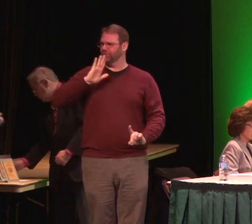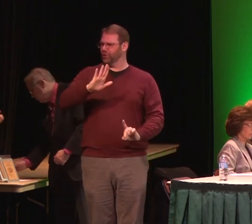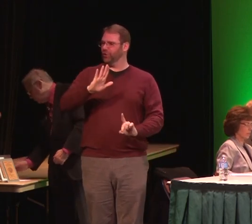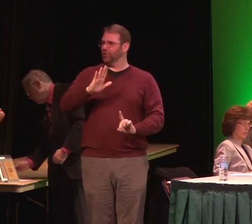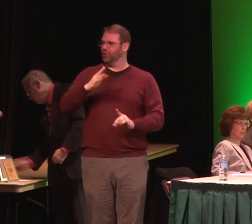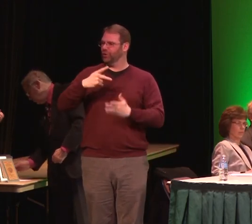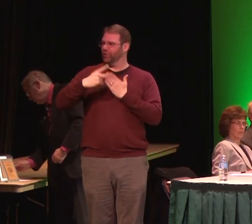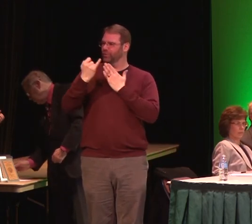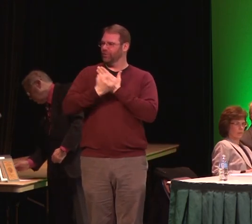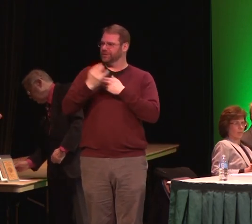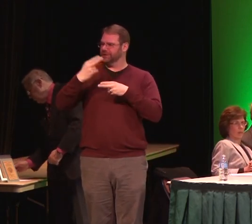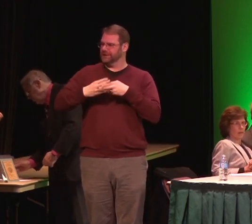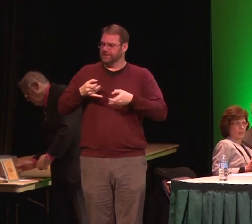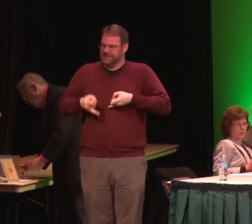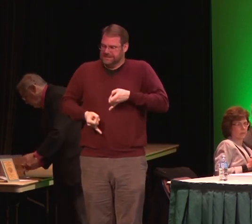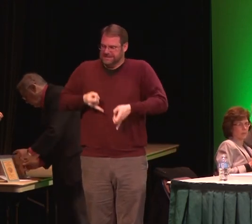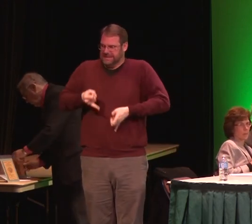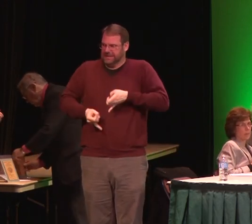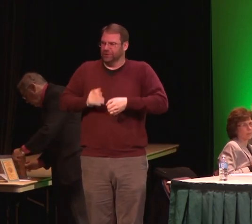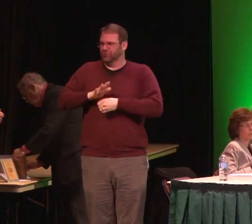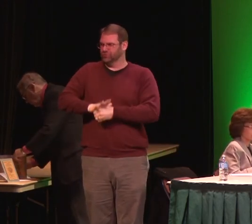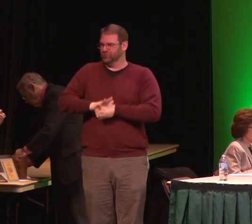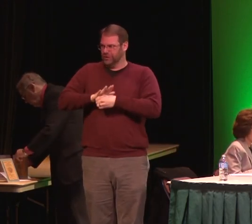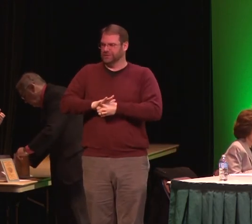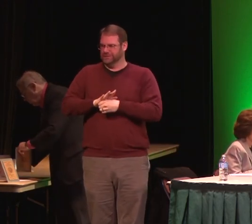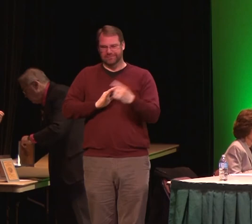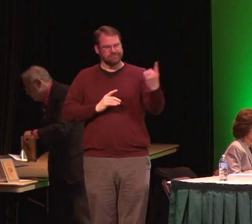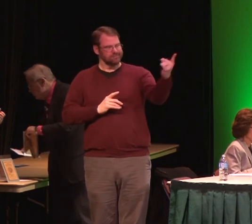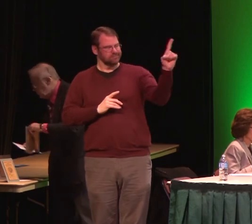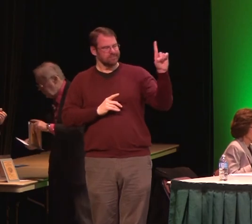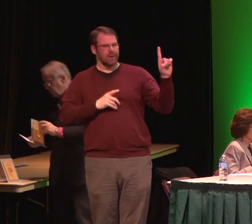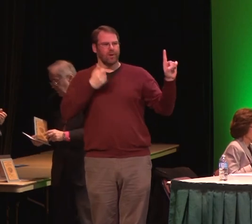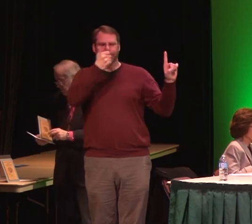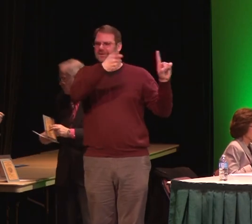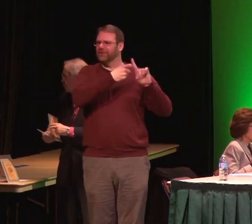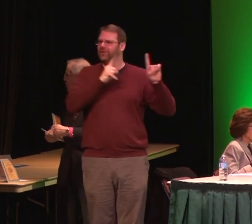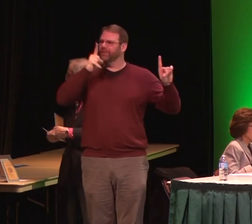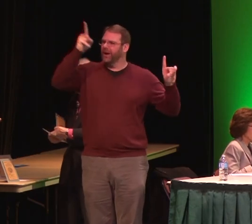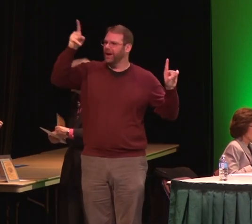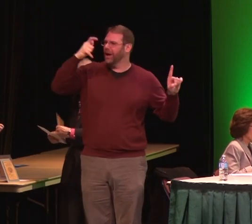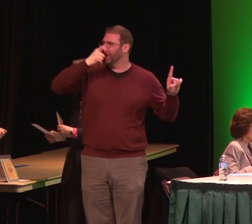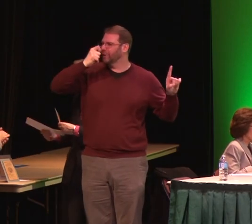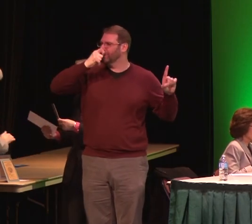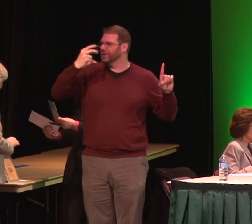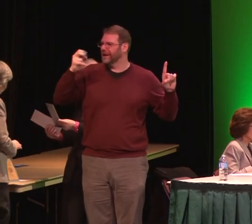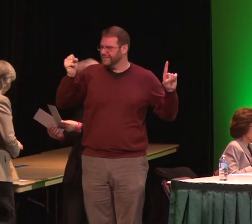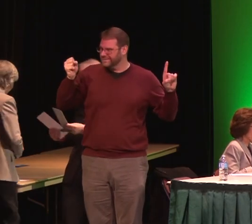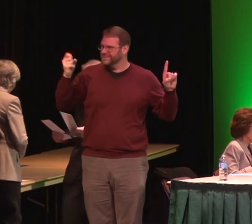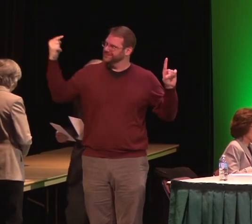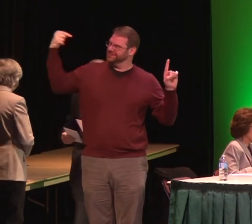Stiletto Stress, and Amy is from Taunton High School.